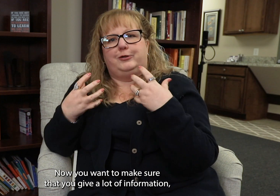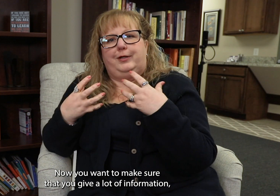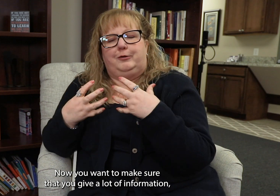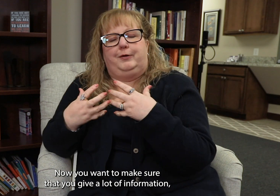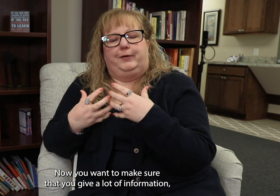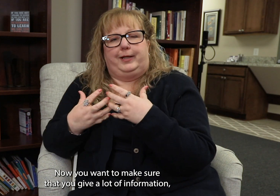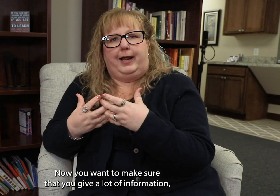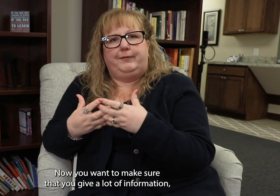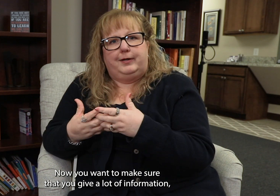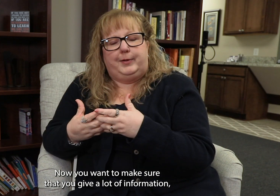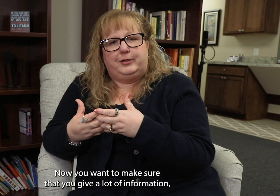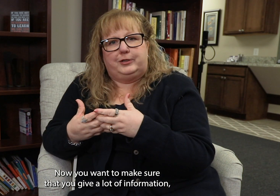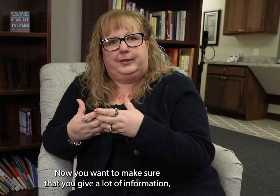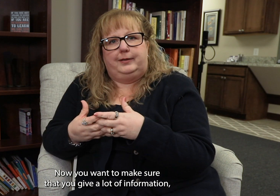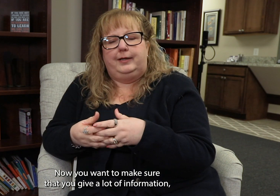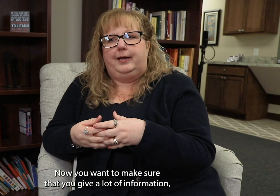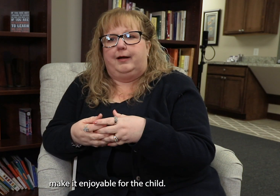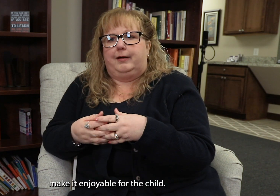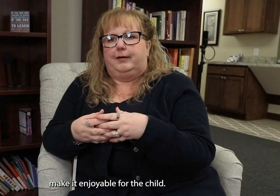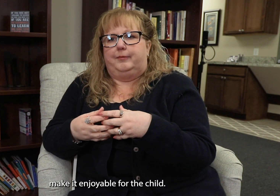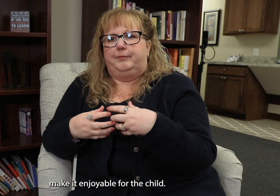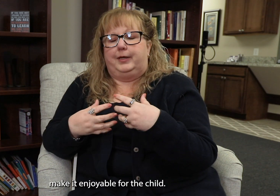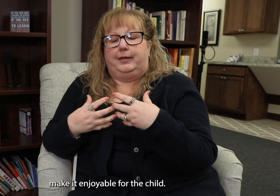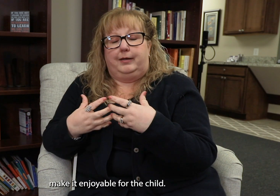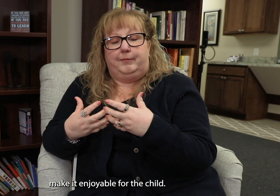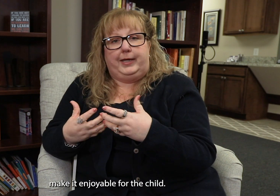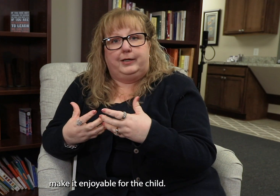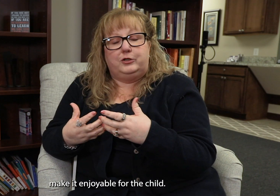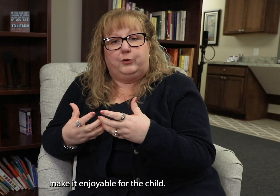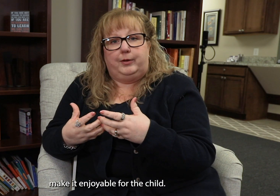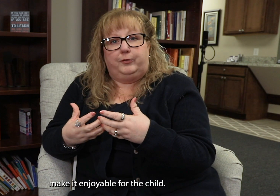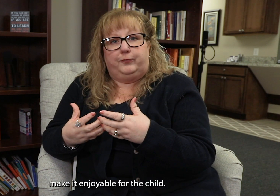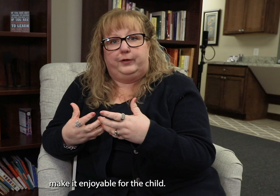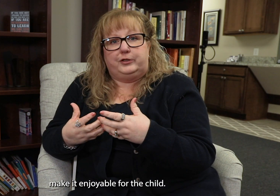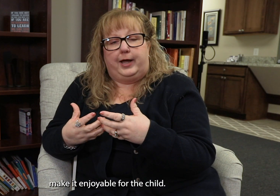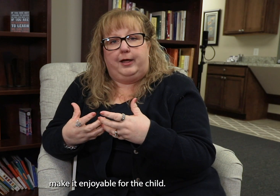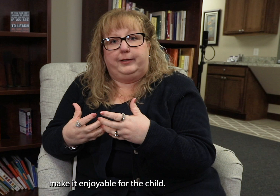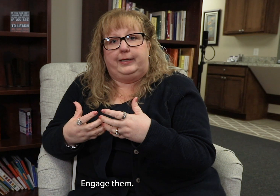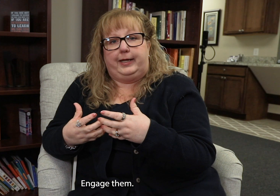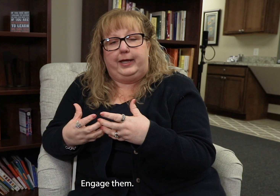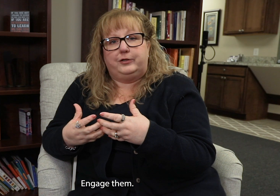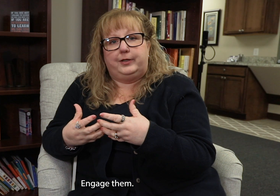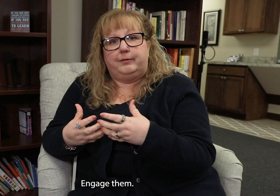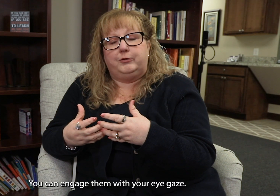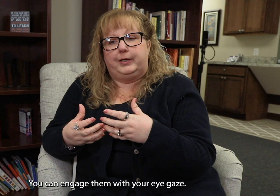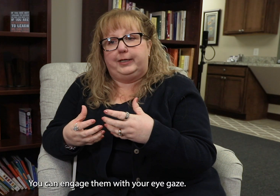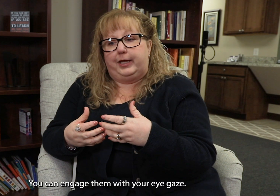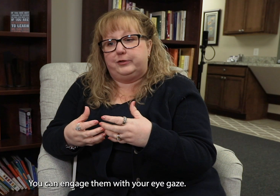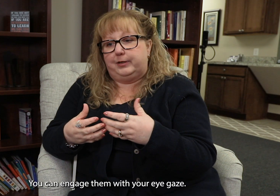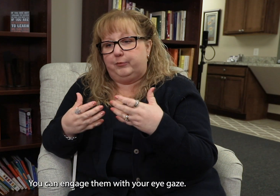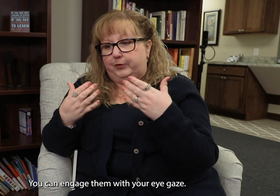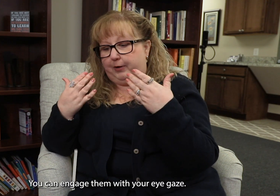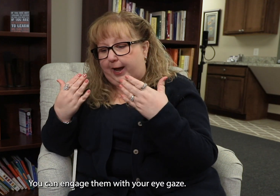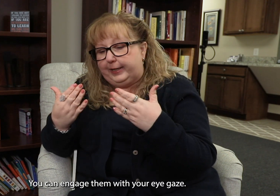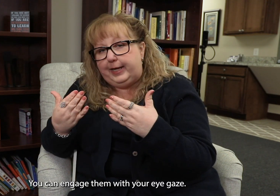sure that you give a lot of animation, make it enjoyable for the child, engage them. You can engage them with your eye